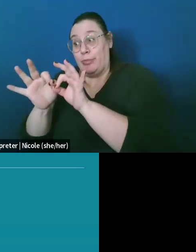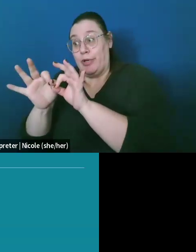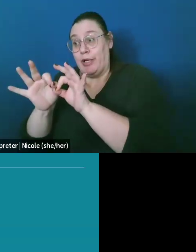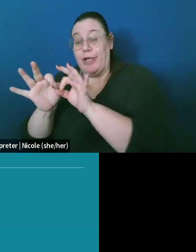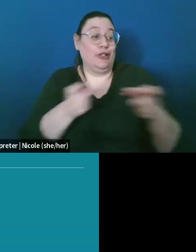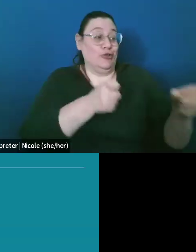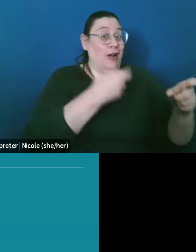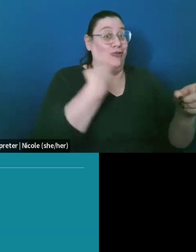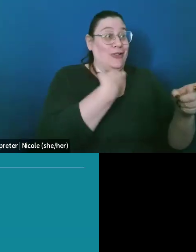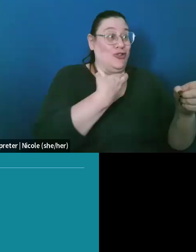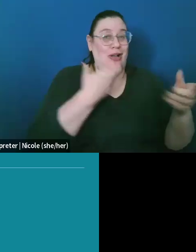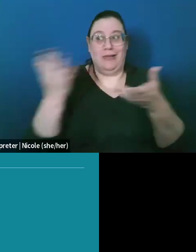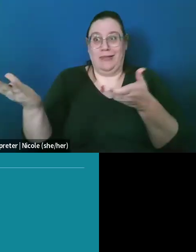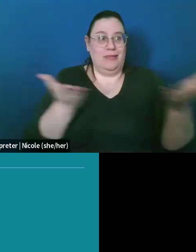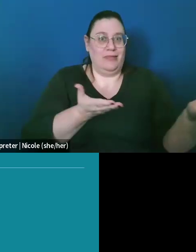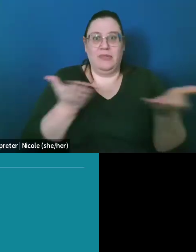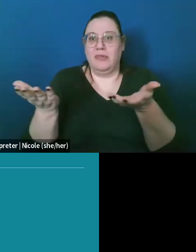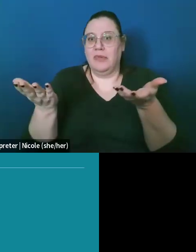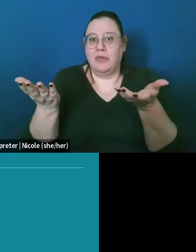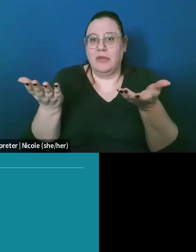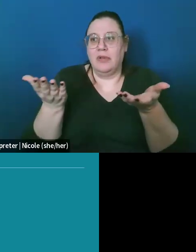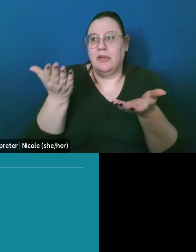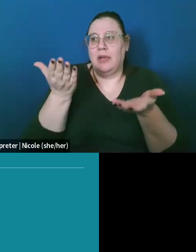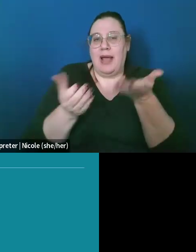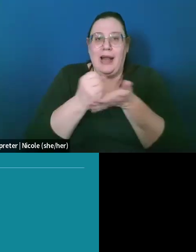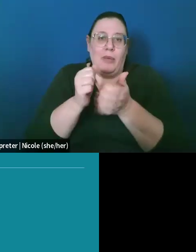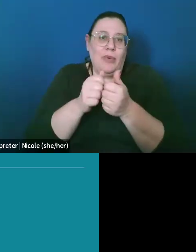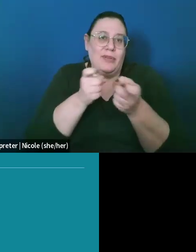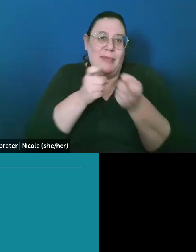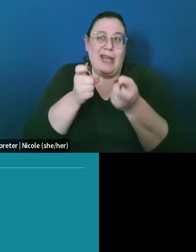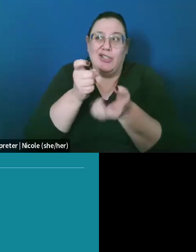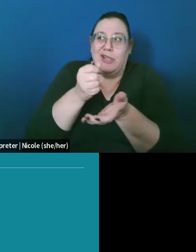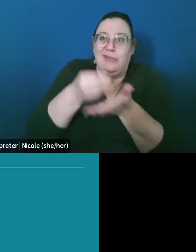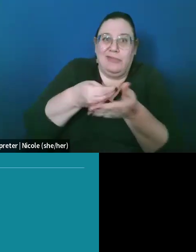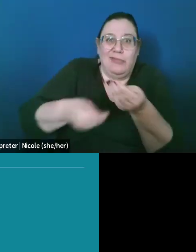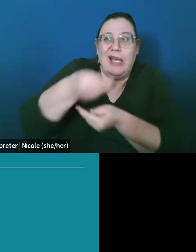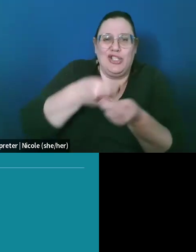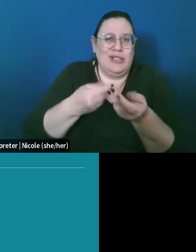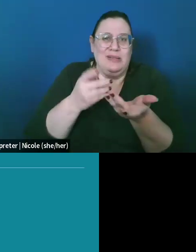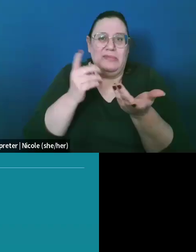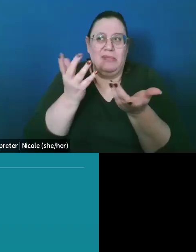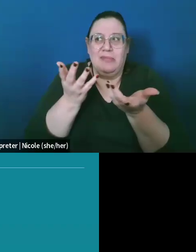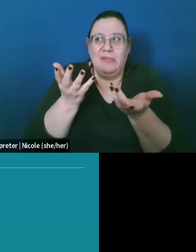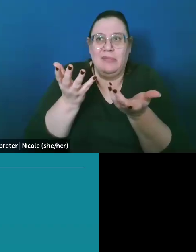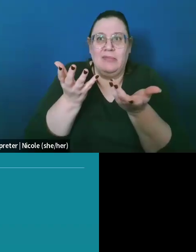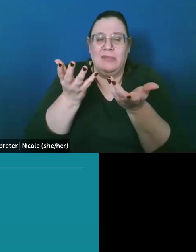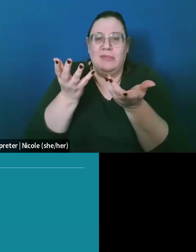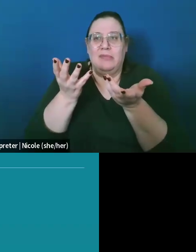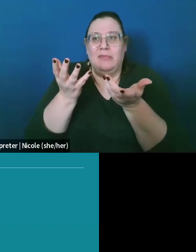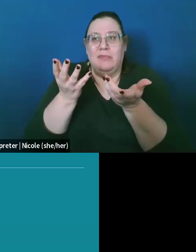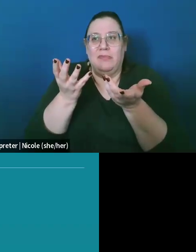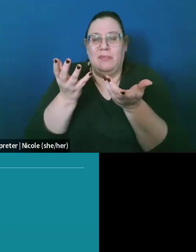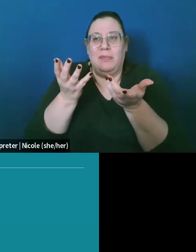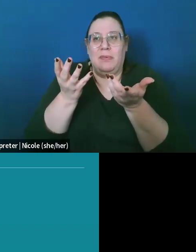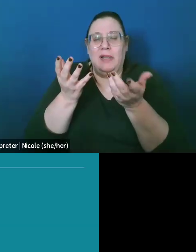restaurant, it might help with managing budgets, but it's not going, it's a bit of a how long is a piece of